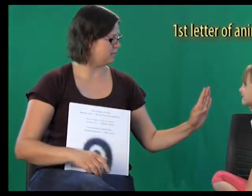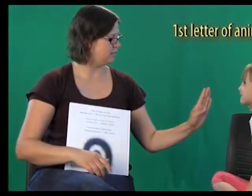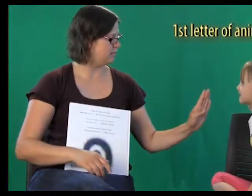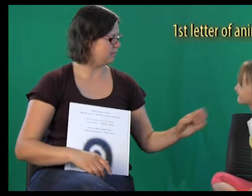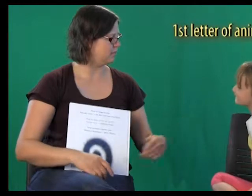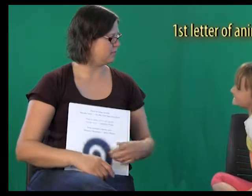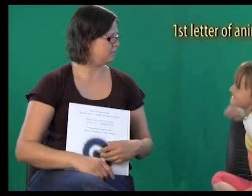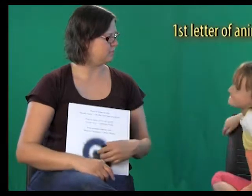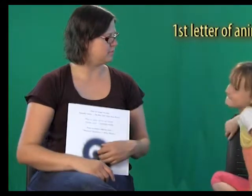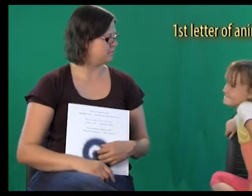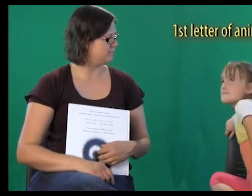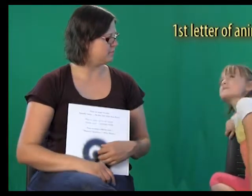You're B. Give me an animal with a B.